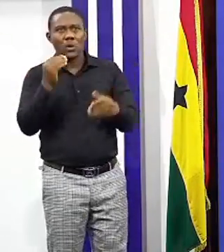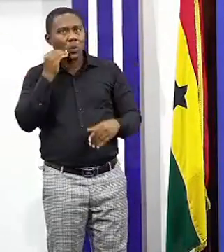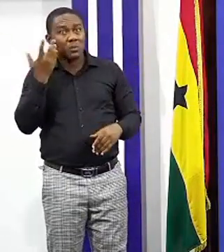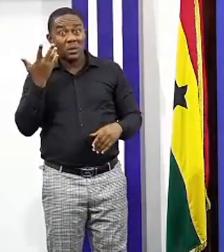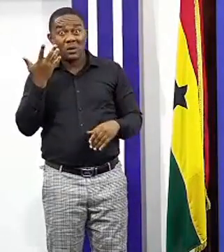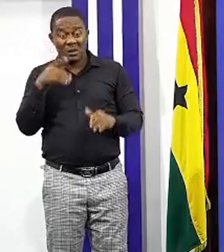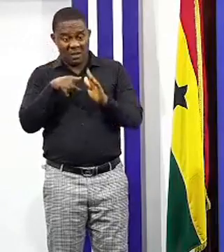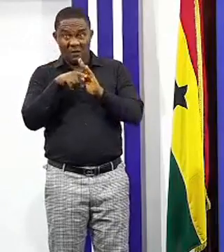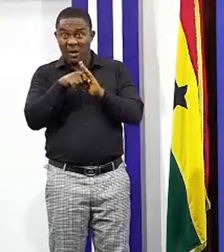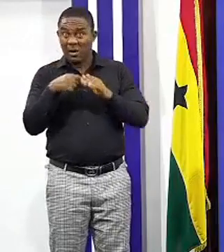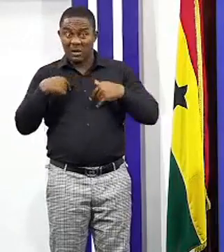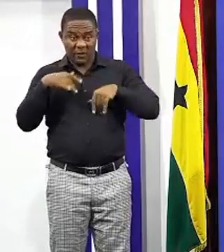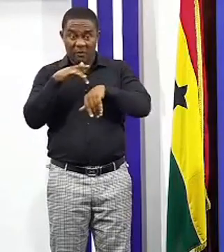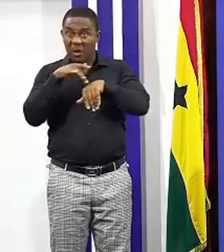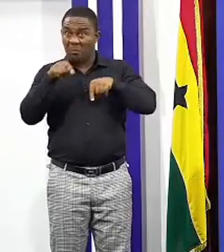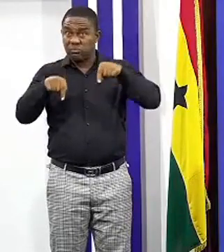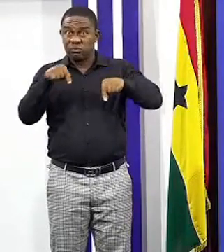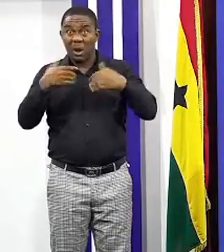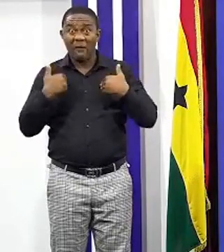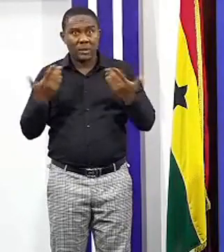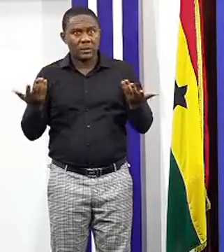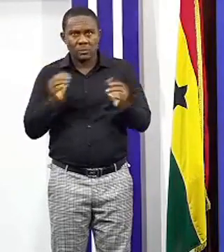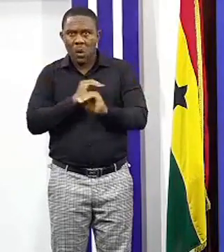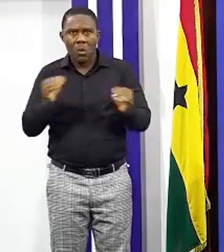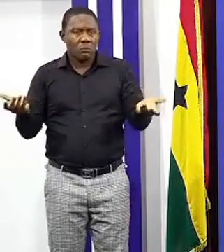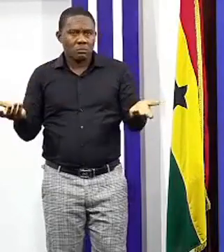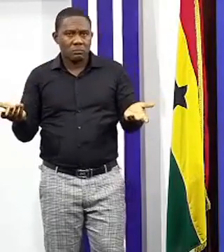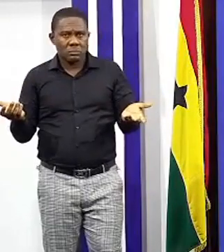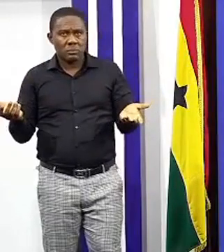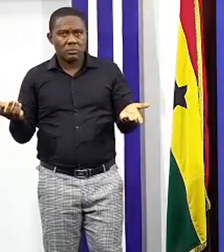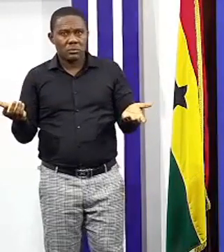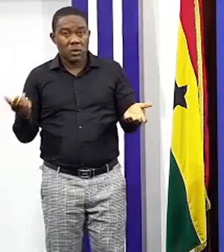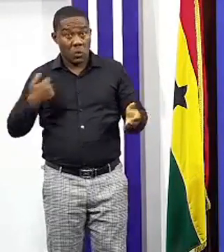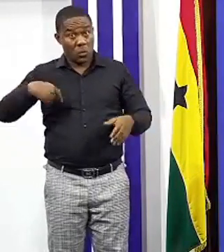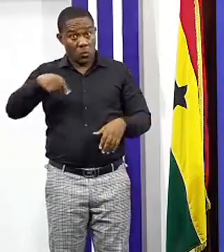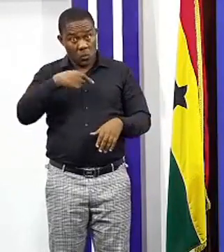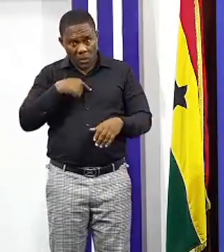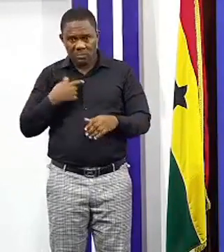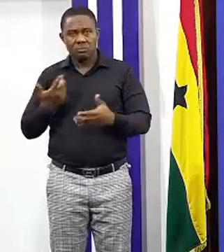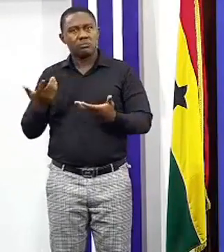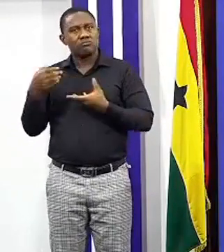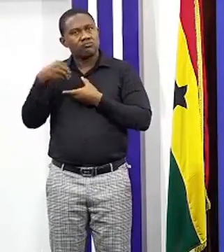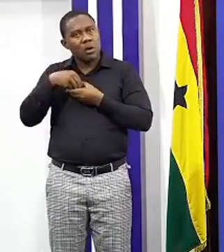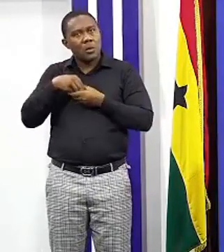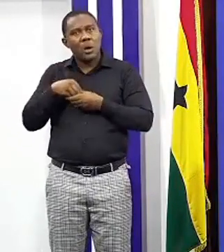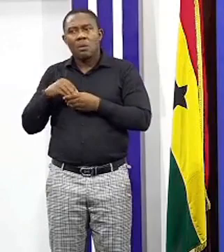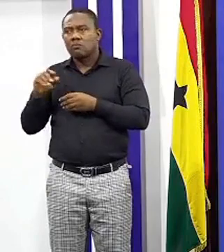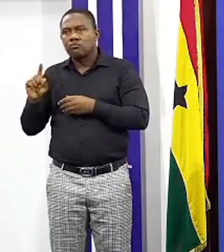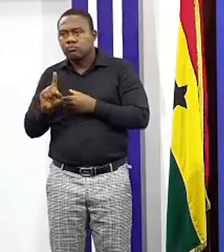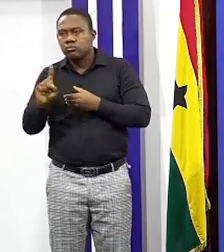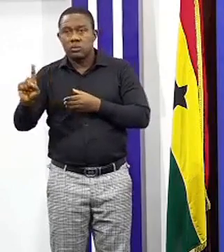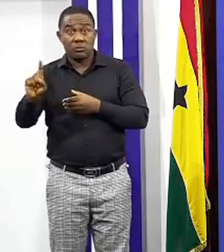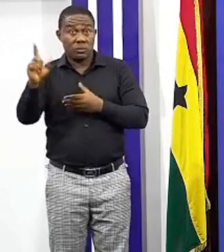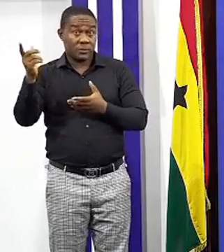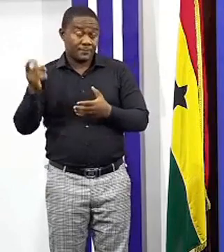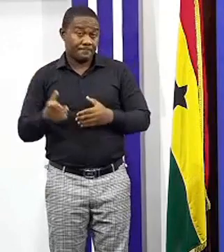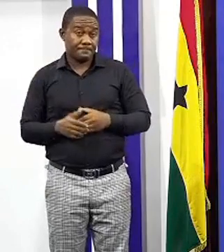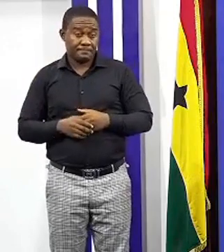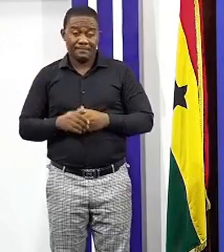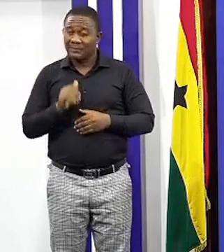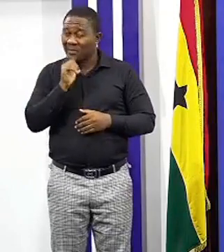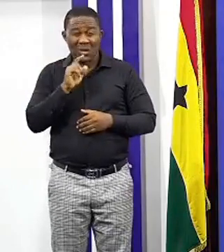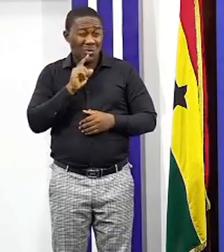virus. So I want to just make it very short, that it's not true that